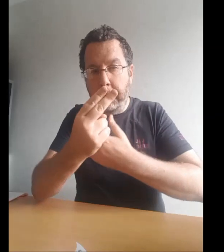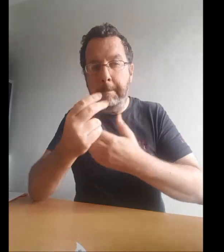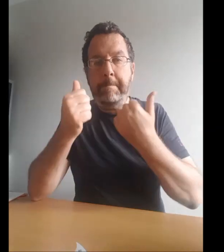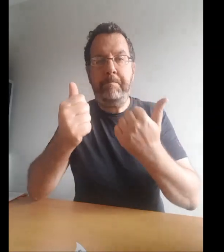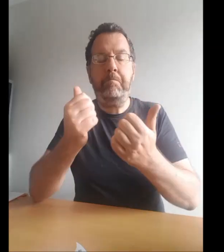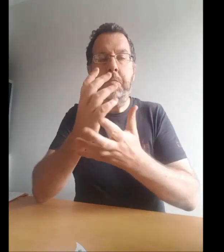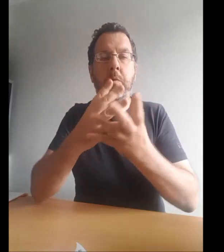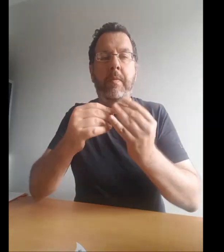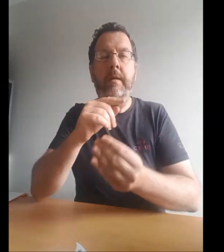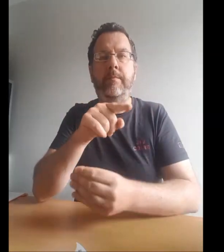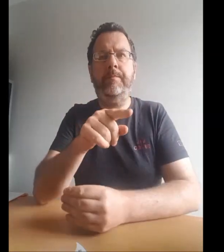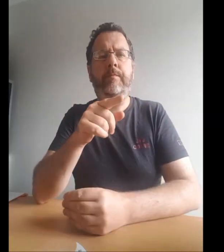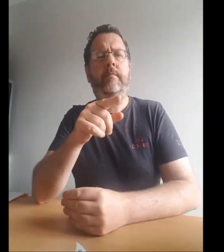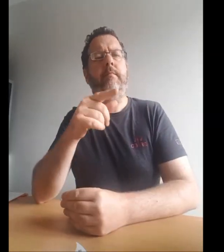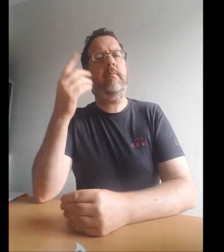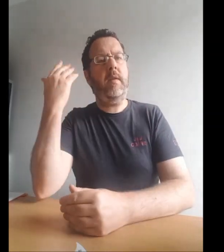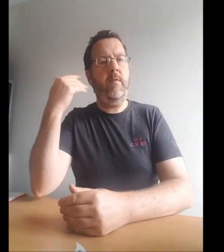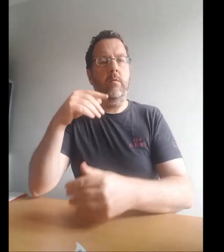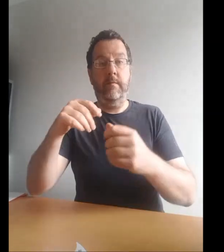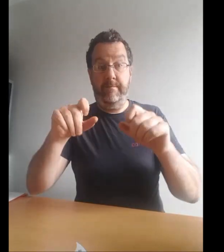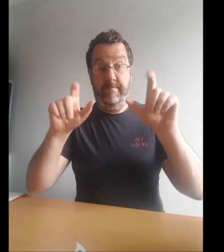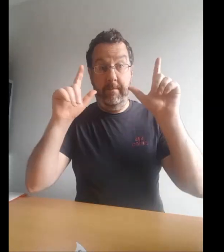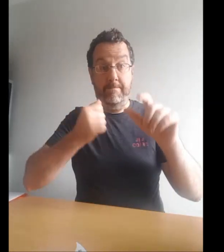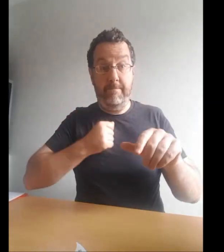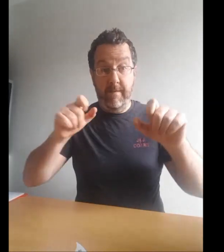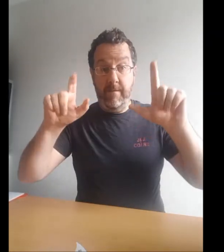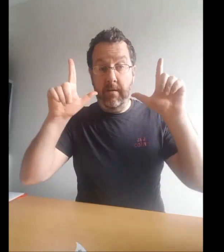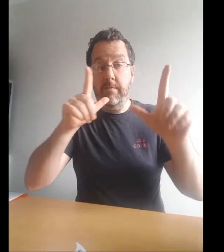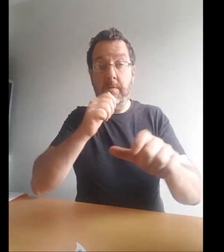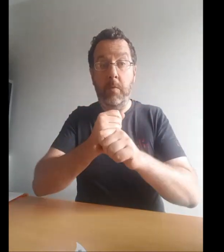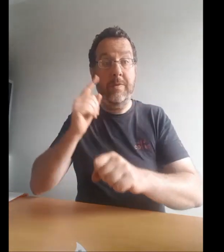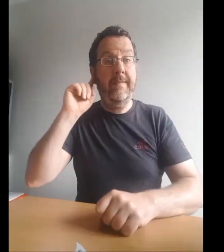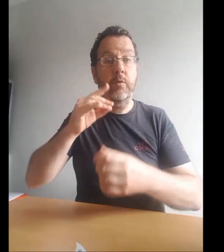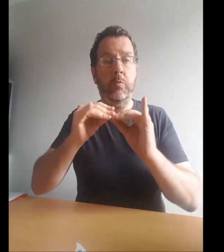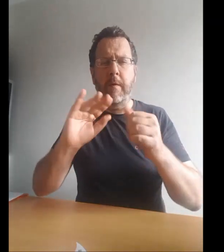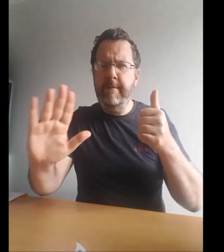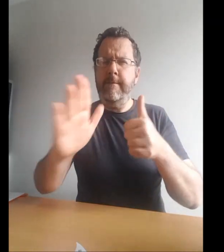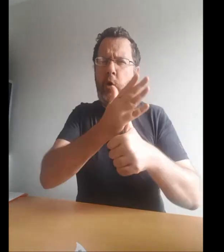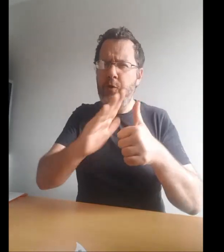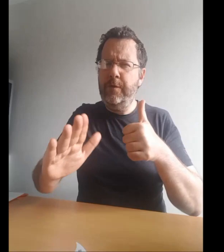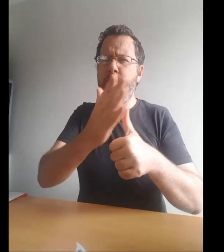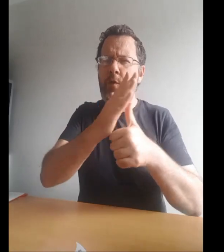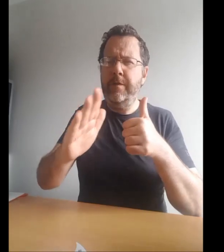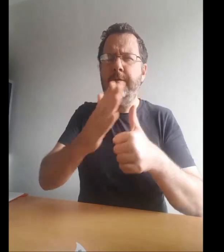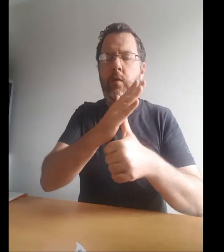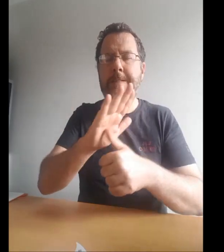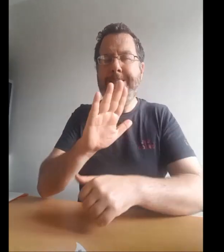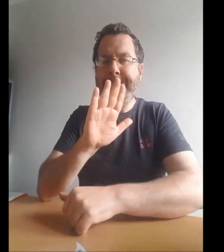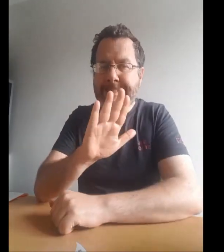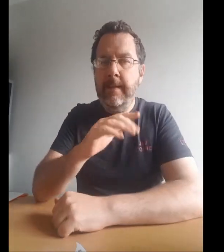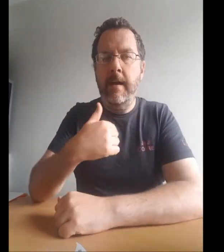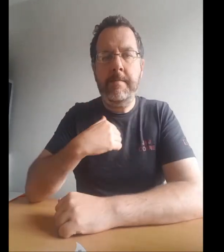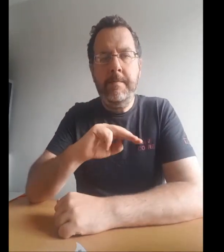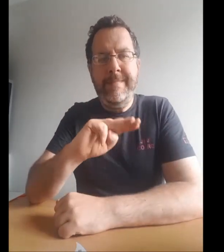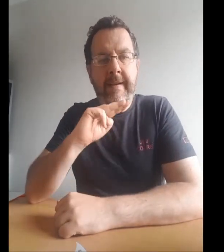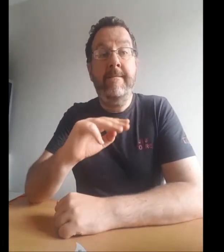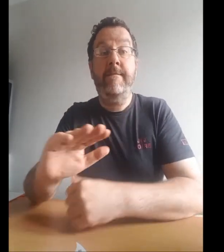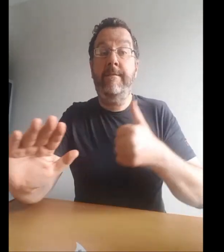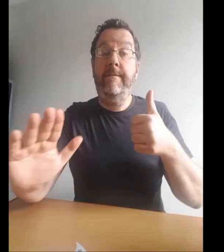something about that. In my previous vlog, I'd maybe given the impression that this was the first ever deaf interpreter. Now, what